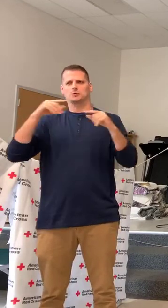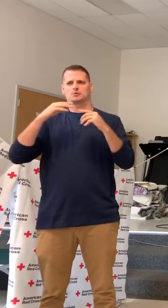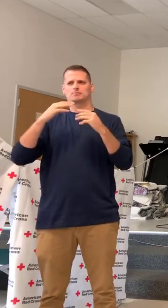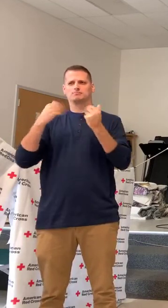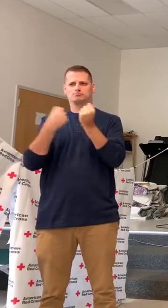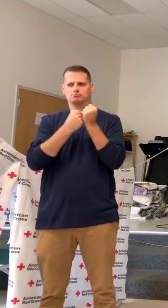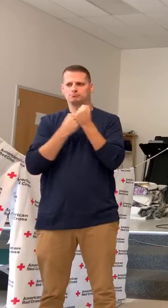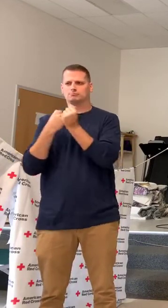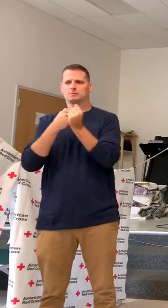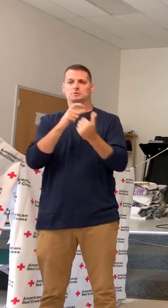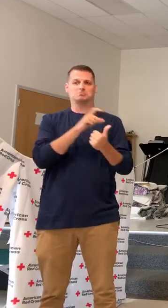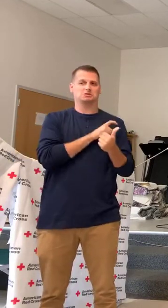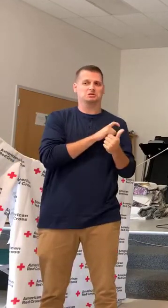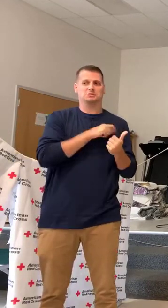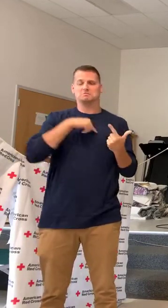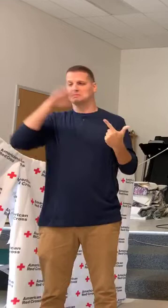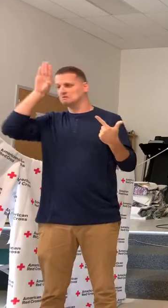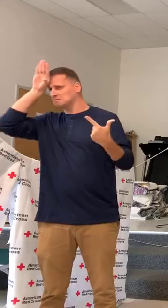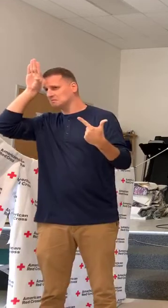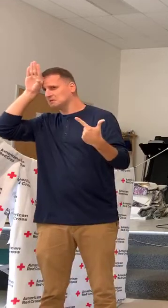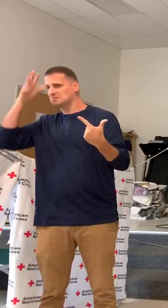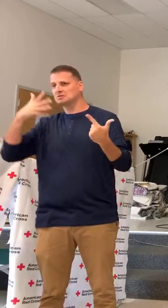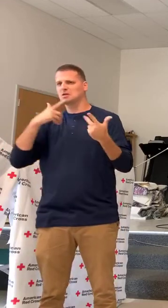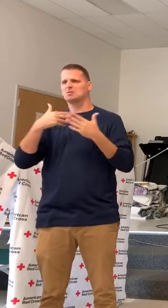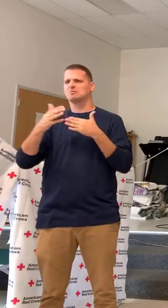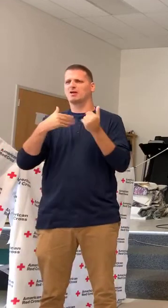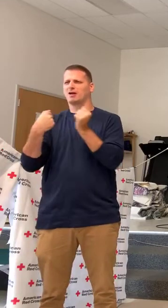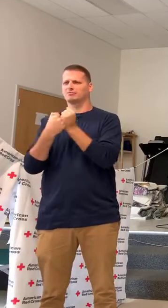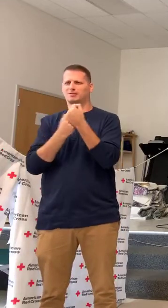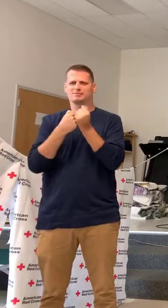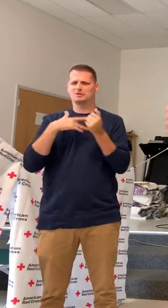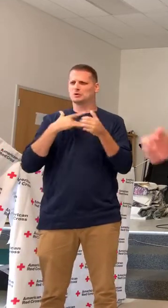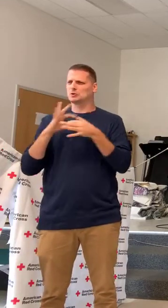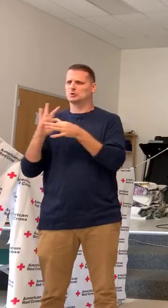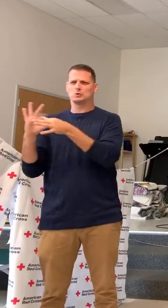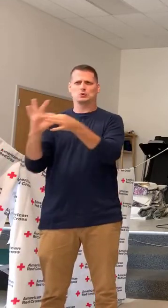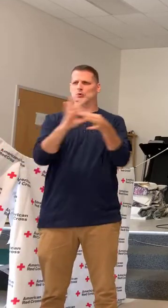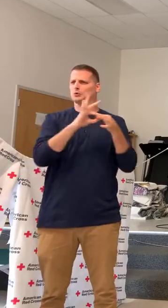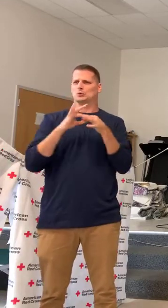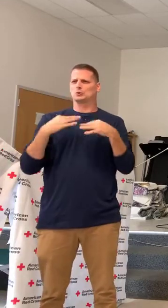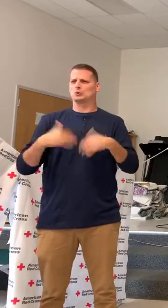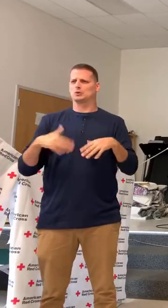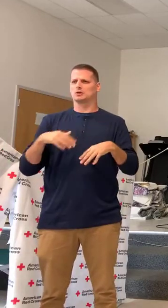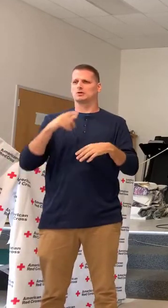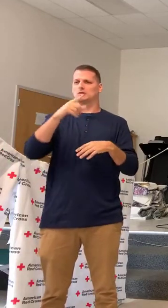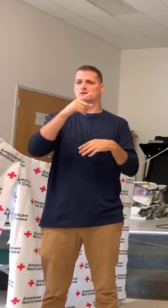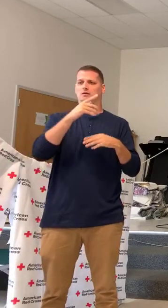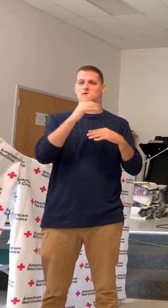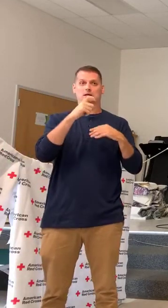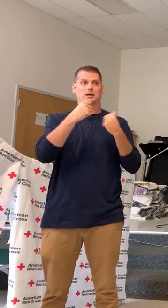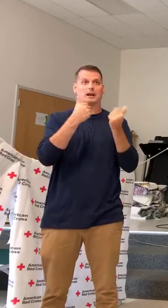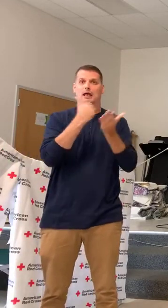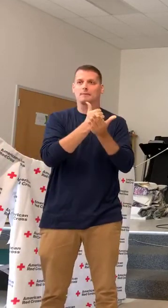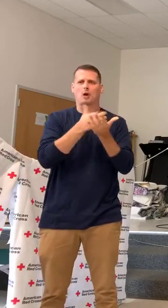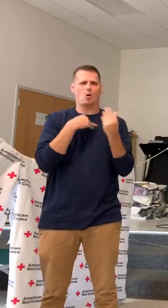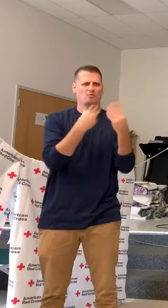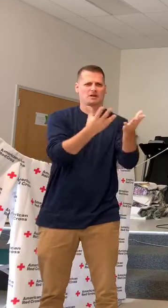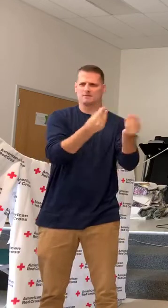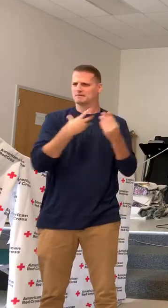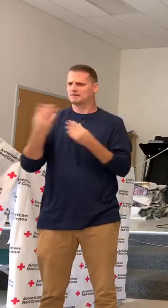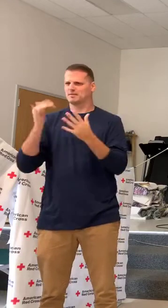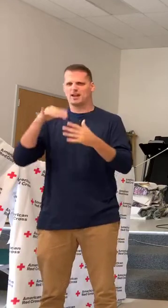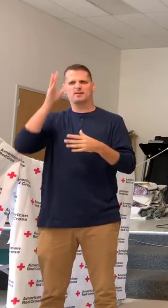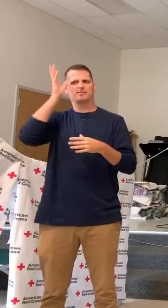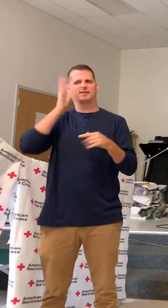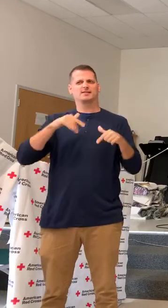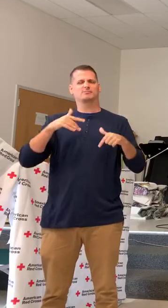for, what neighborhood you live in, people come together, they help out, and they see it through. So it's been amazing to be part of